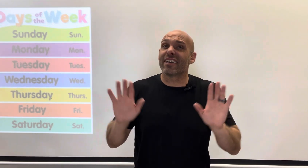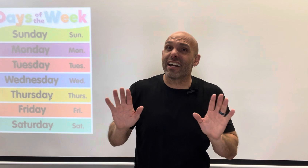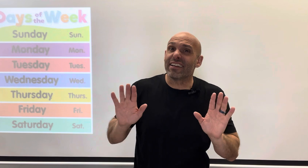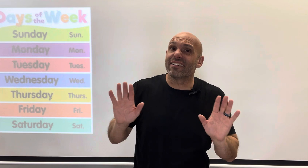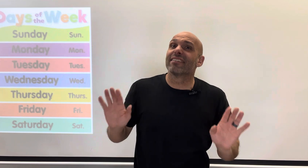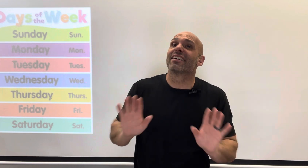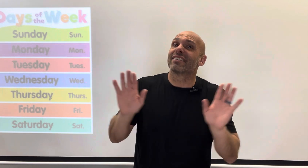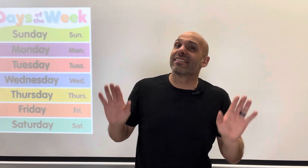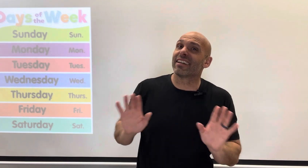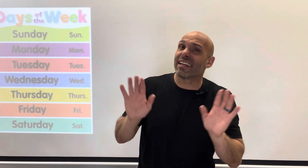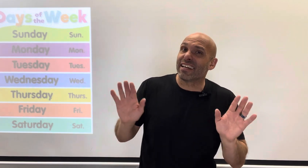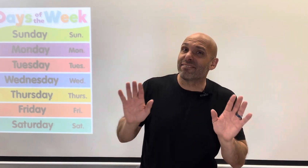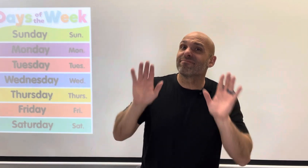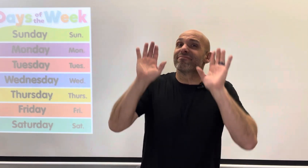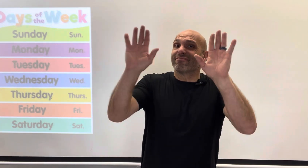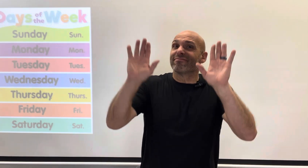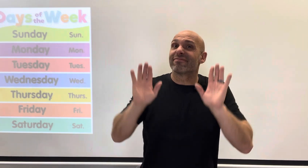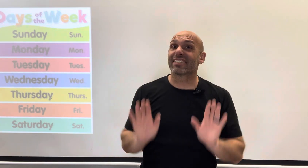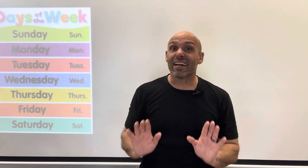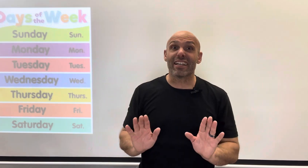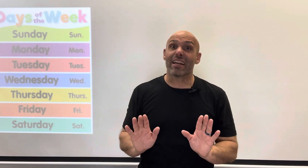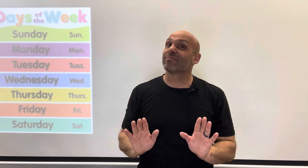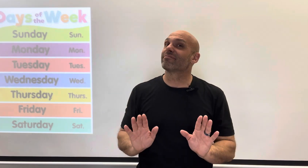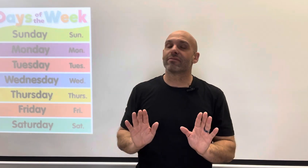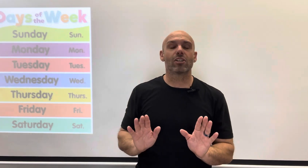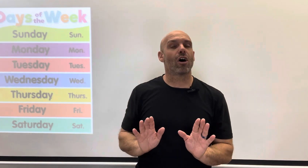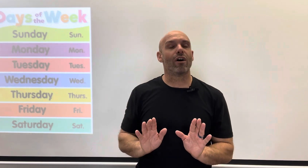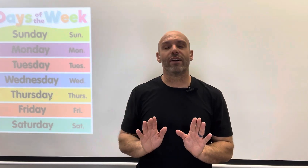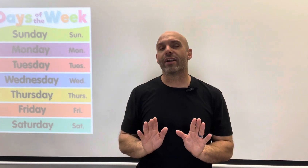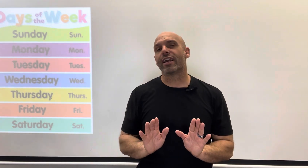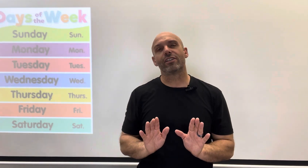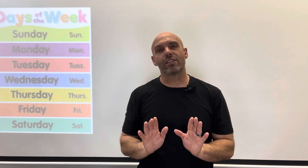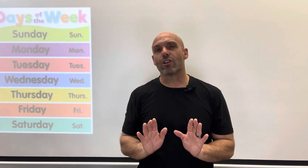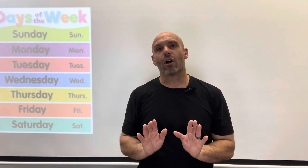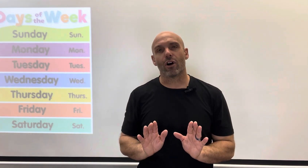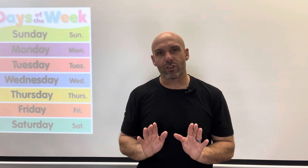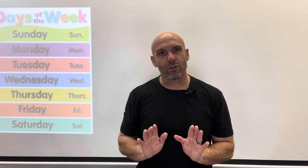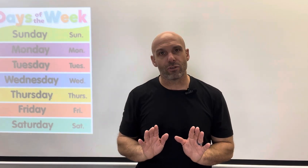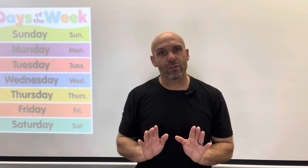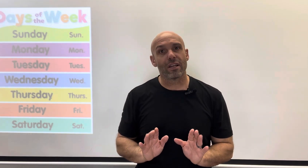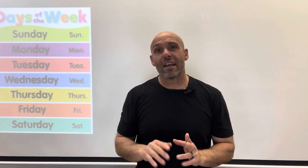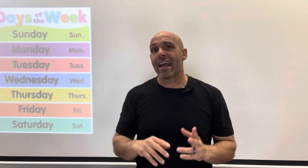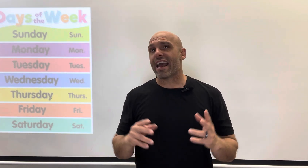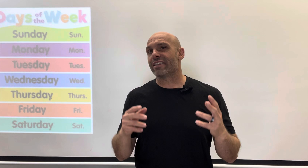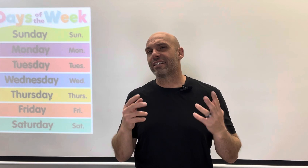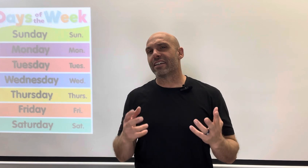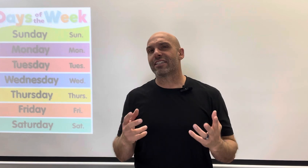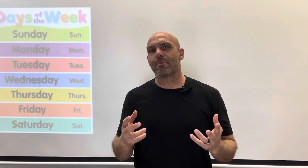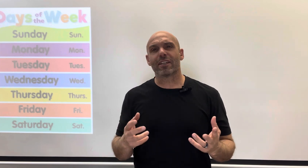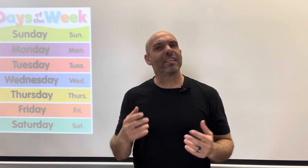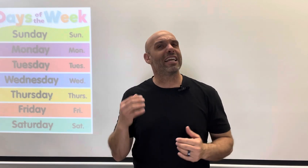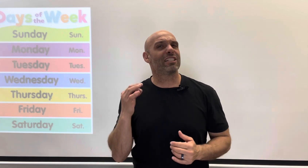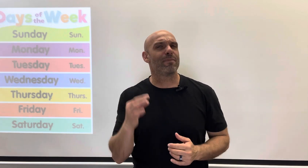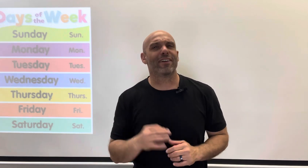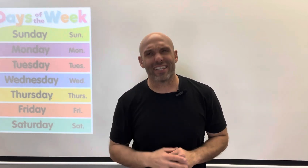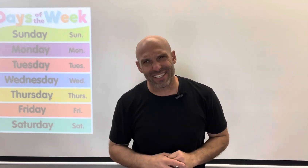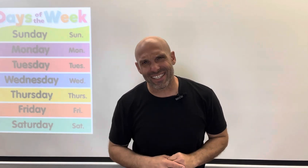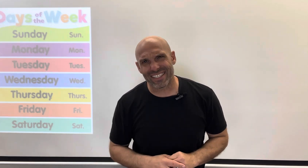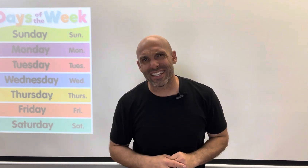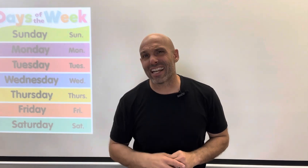Sunday, Sunday, Sunday. These are all variations and they're all used. And typically, it's very easy to see that. If I'm